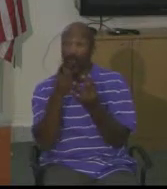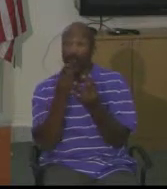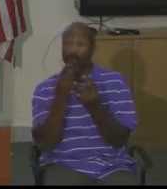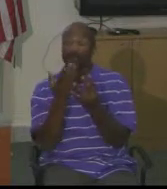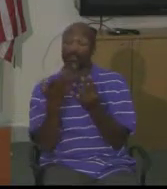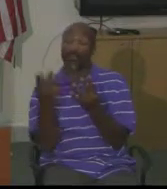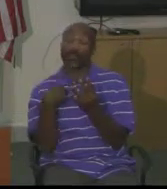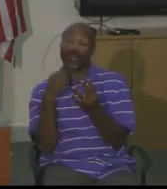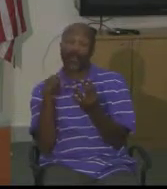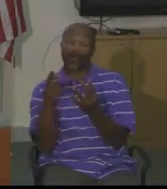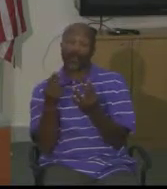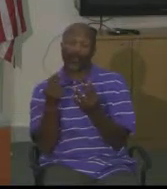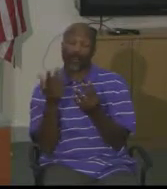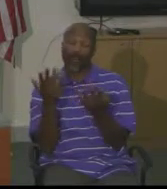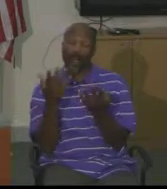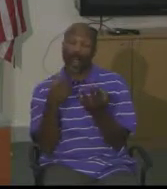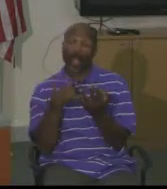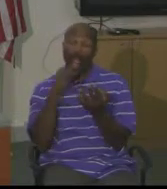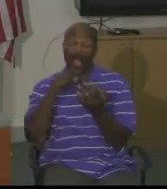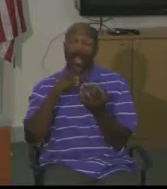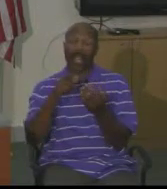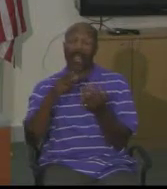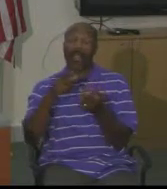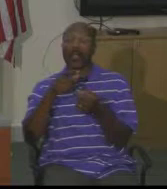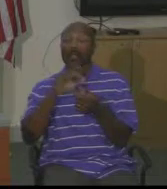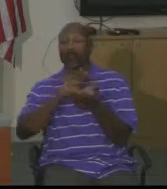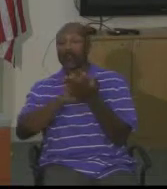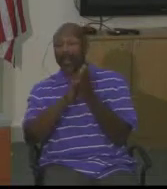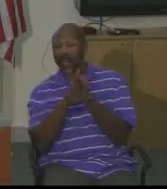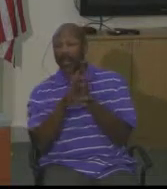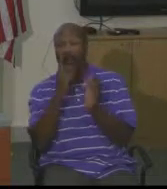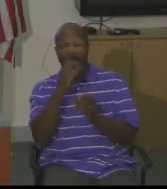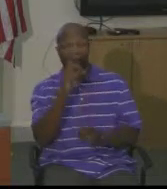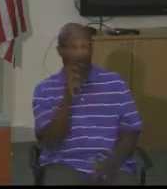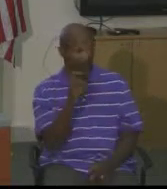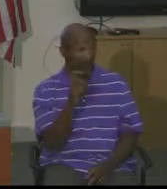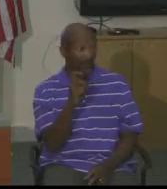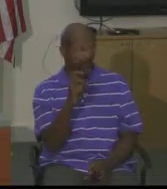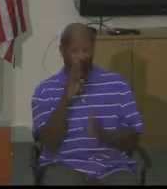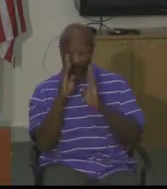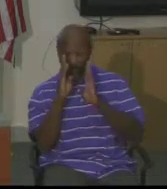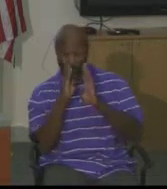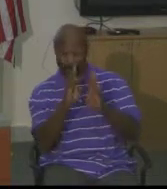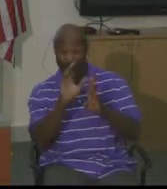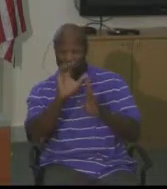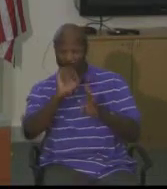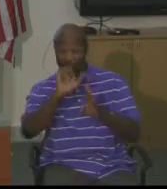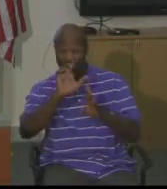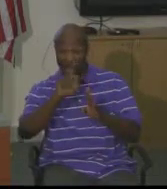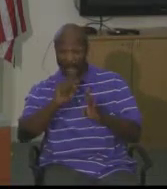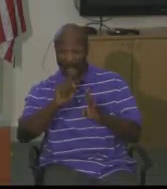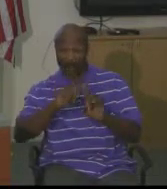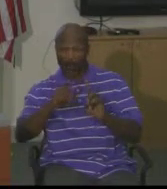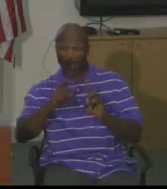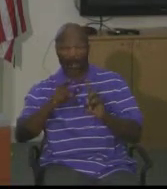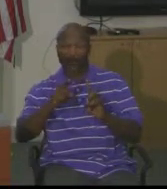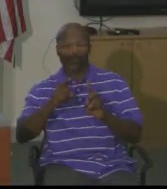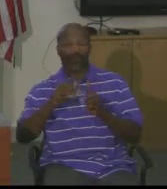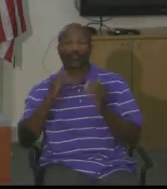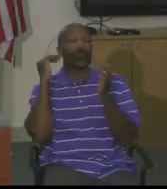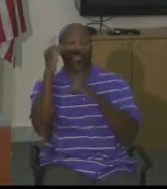things. I can implement it as a 1X slot, but then I have to say it's